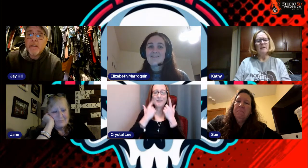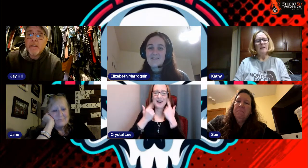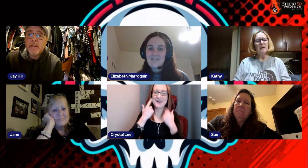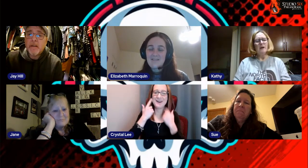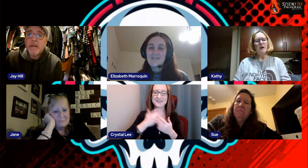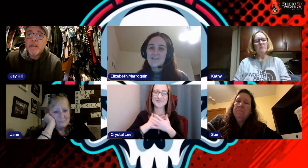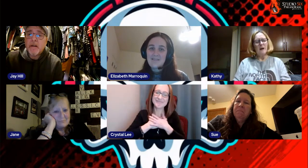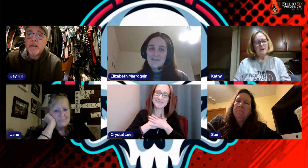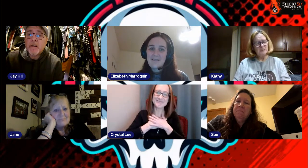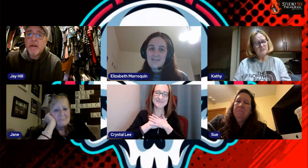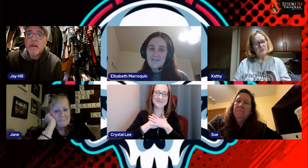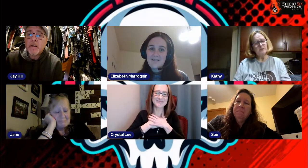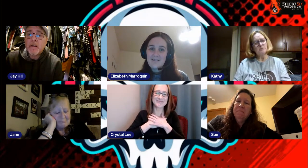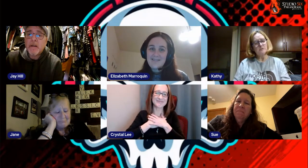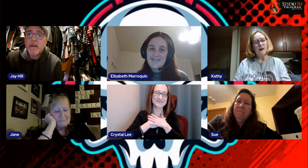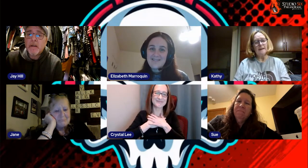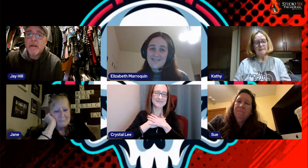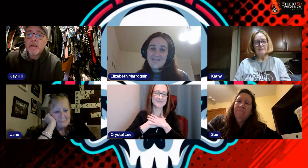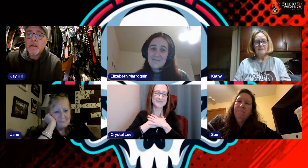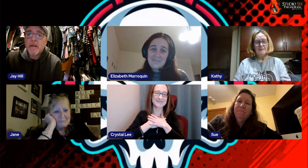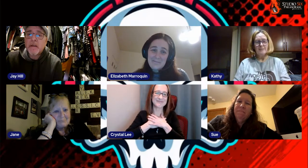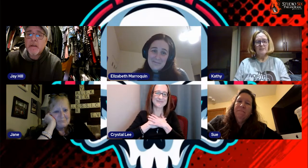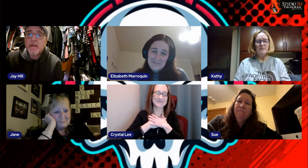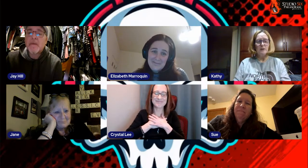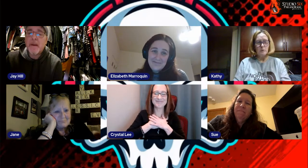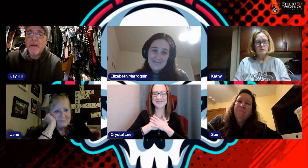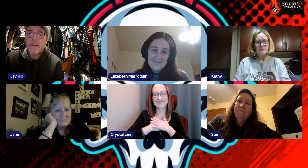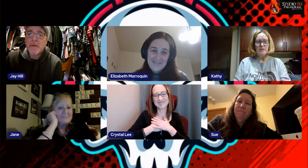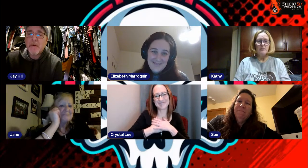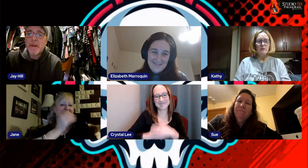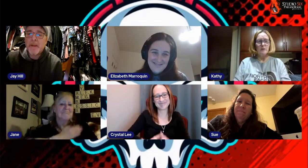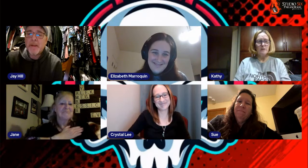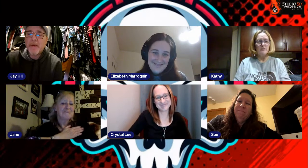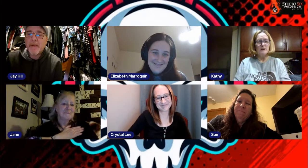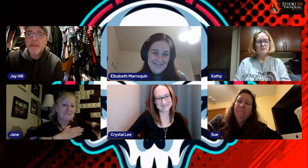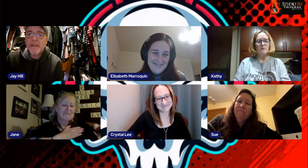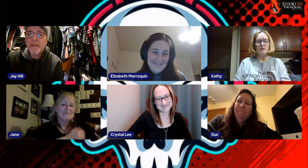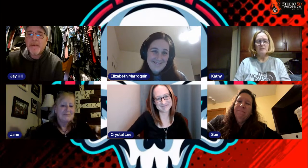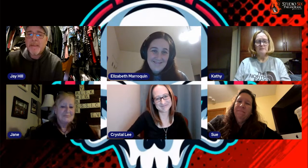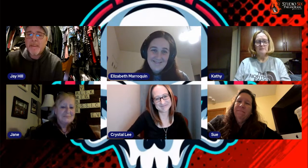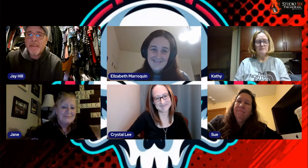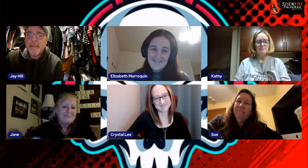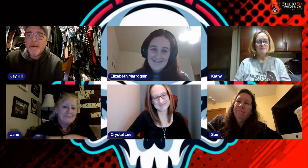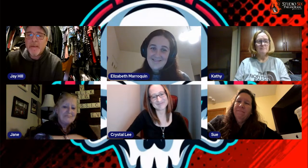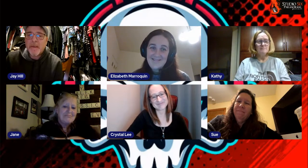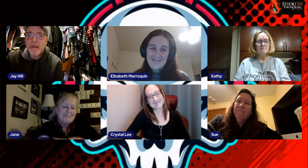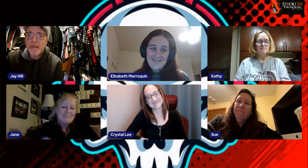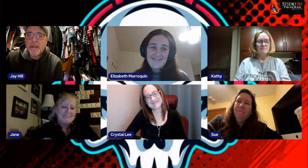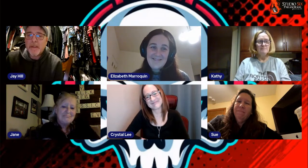but like she thought she was crying. She felt emotional that they crossed over. Right.